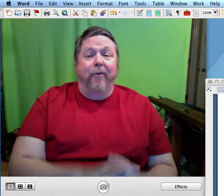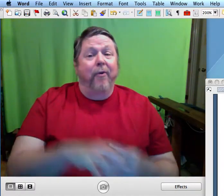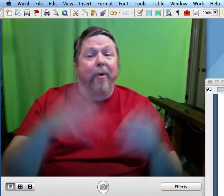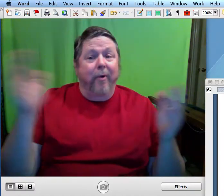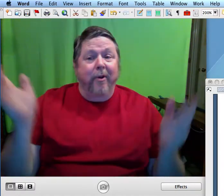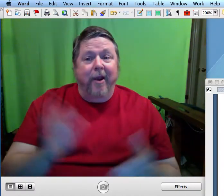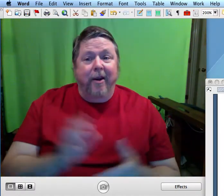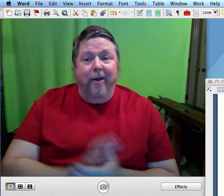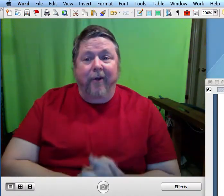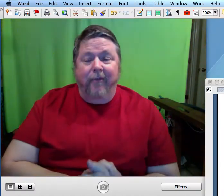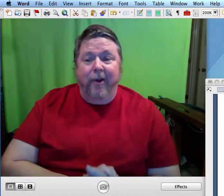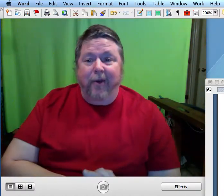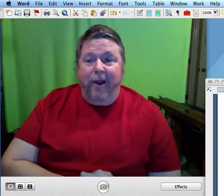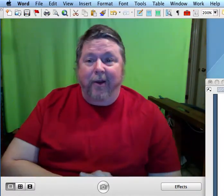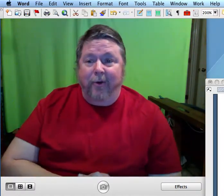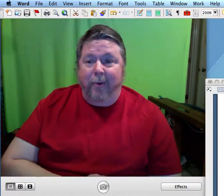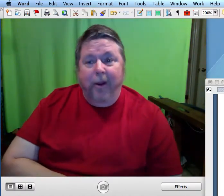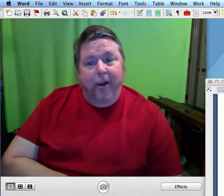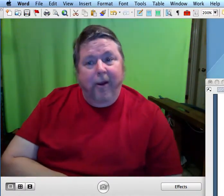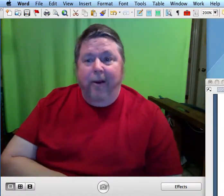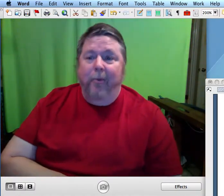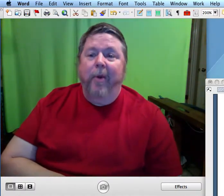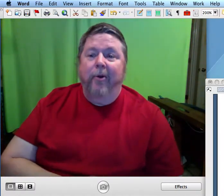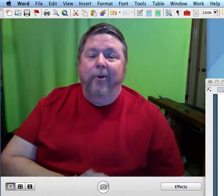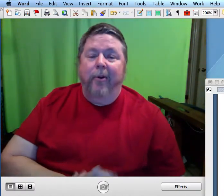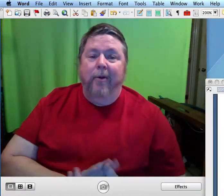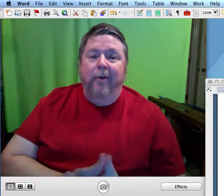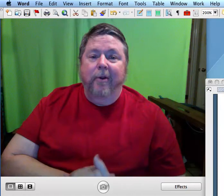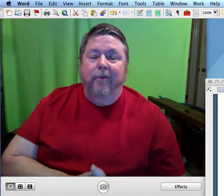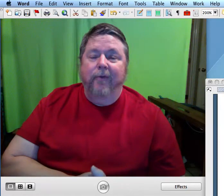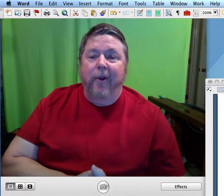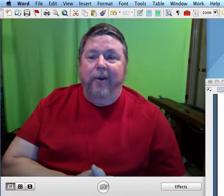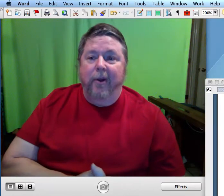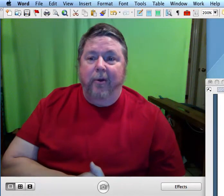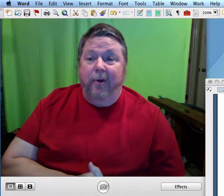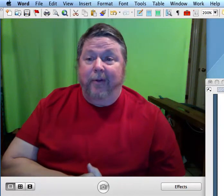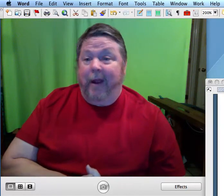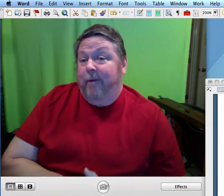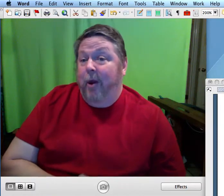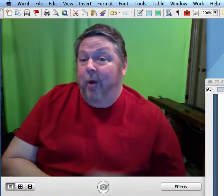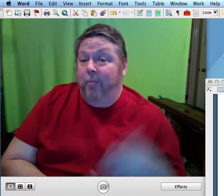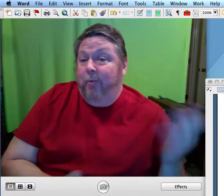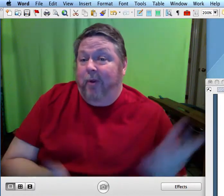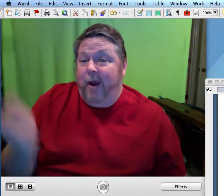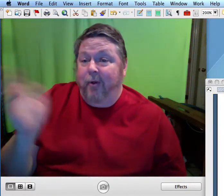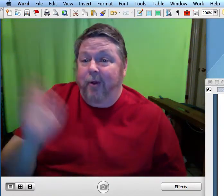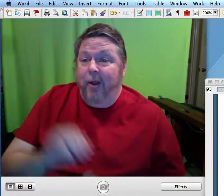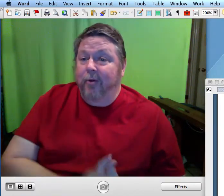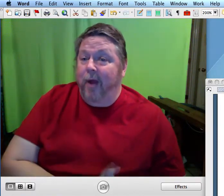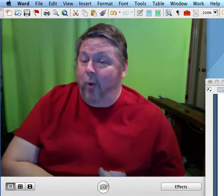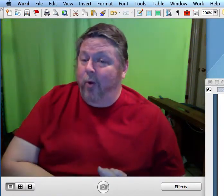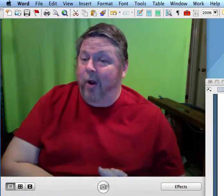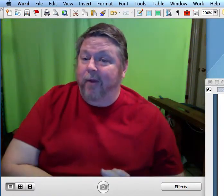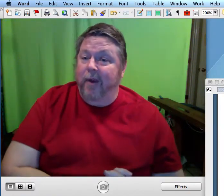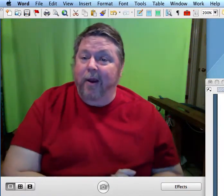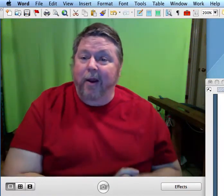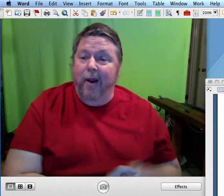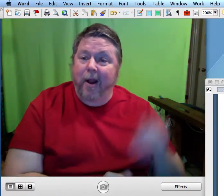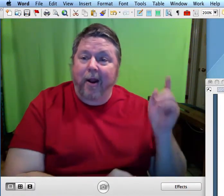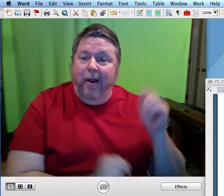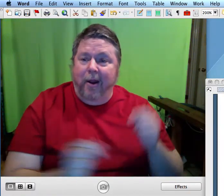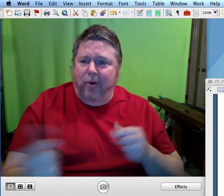if you want to work consecutive on video relay interpreting, more power to you. It's very easy to do. You just ask one side or the other to hold on a